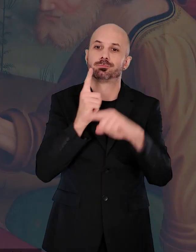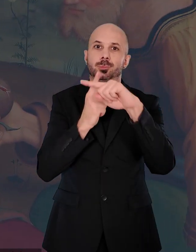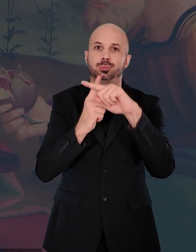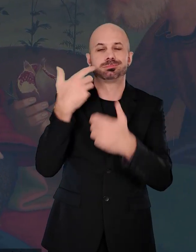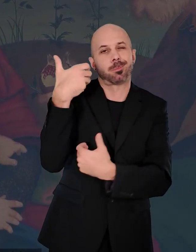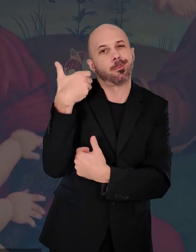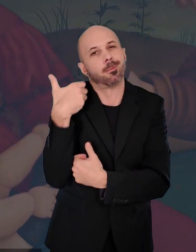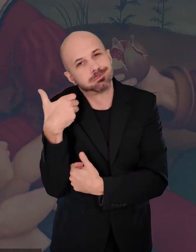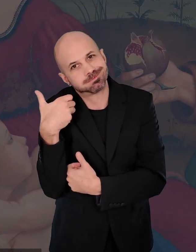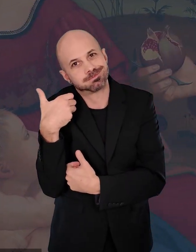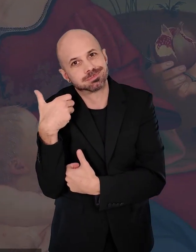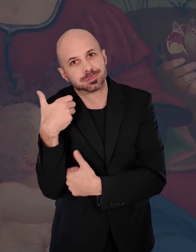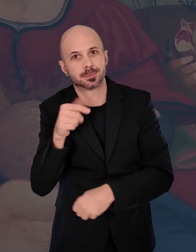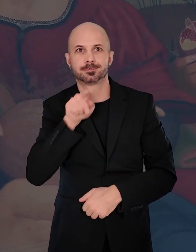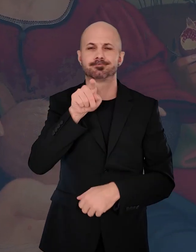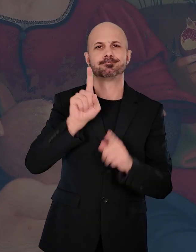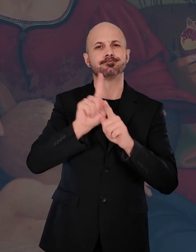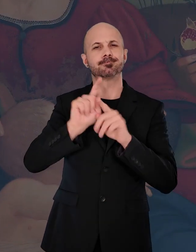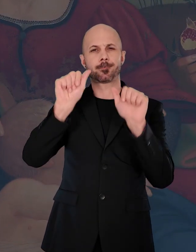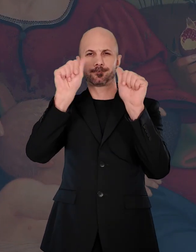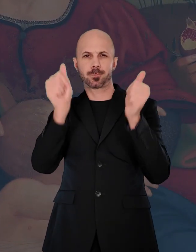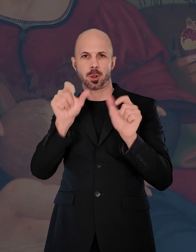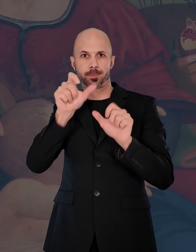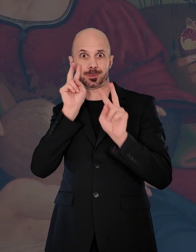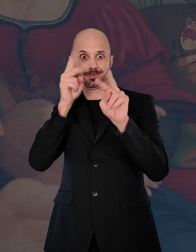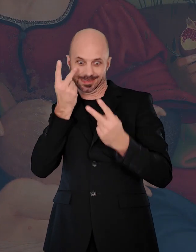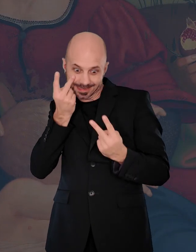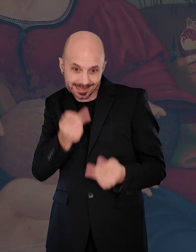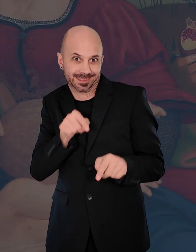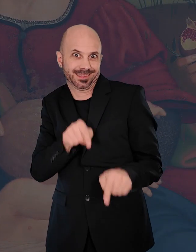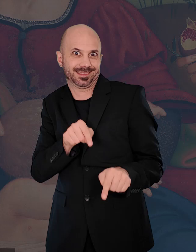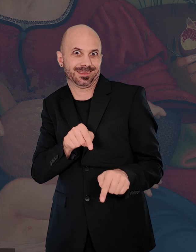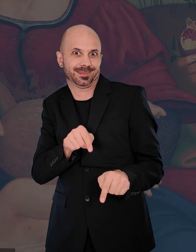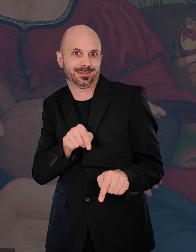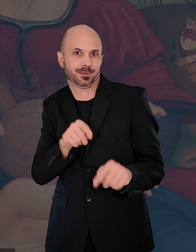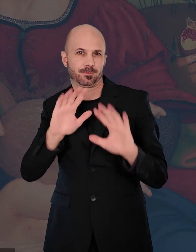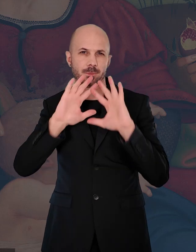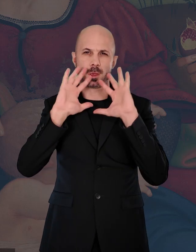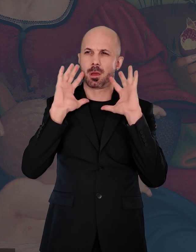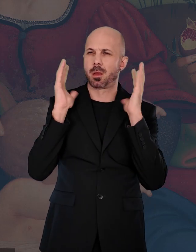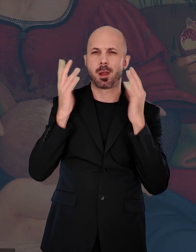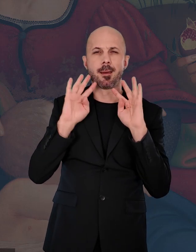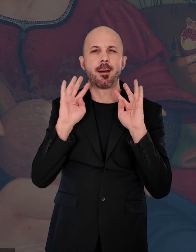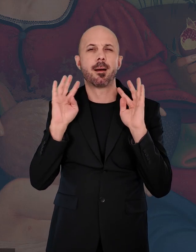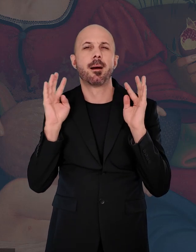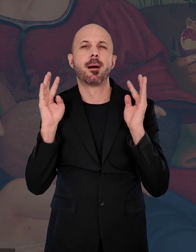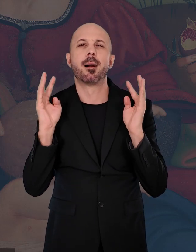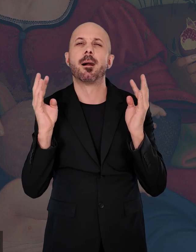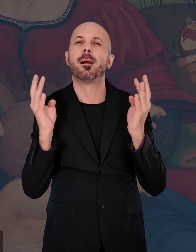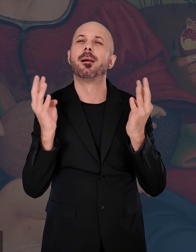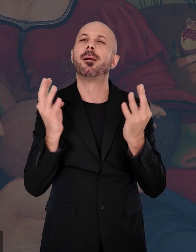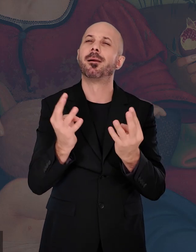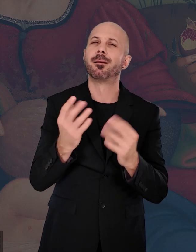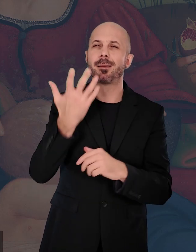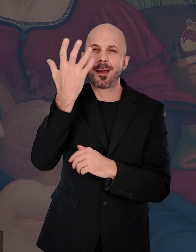cross balanced on his shoulder, indicates him to the viewer. The figures are presided over